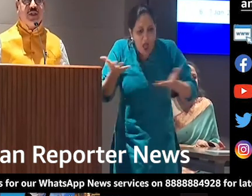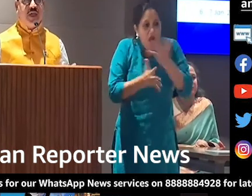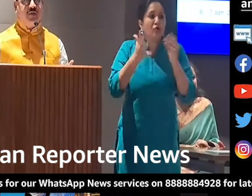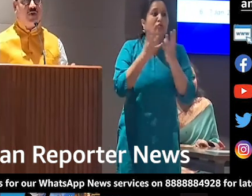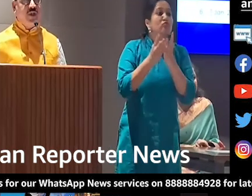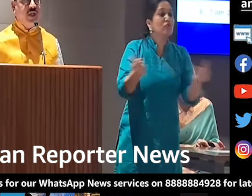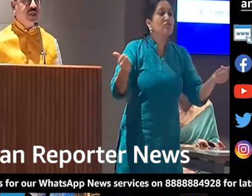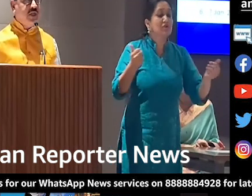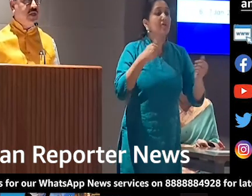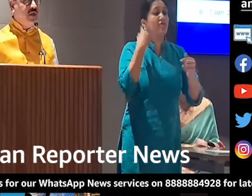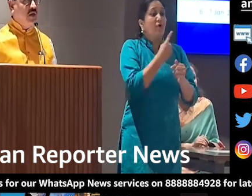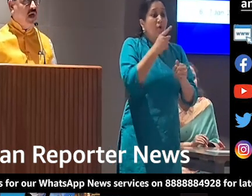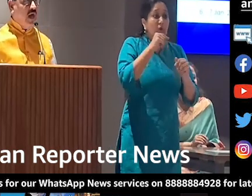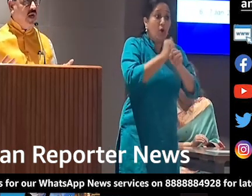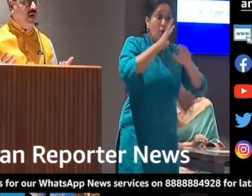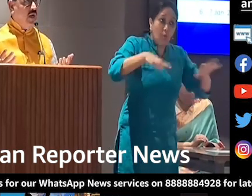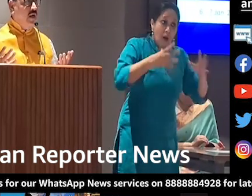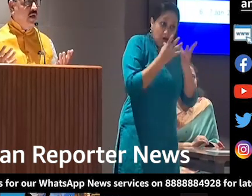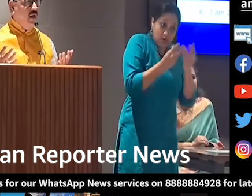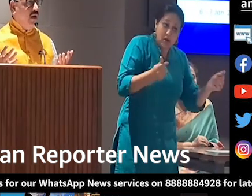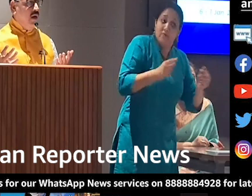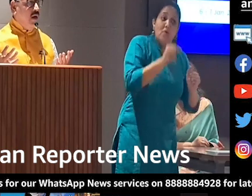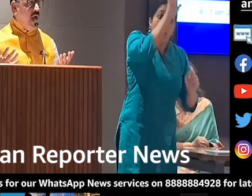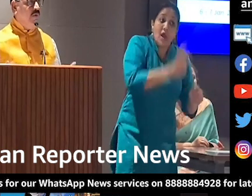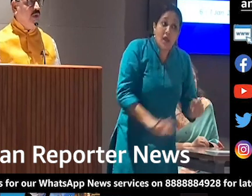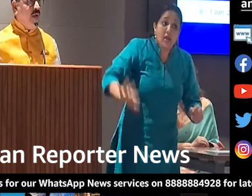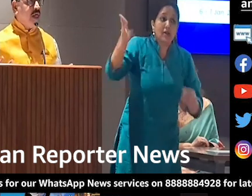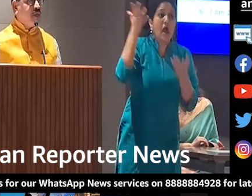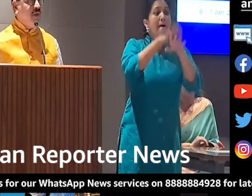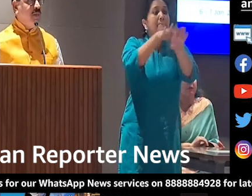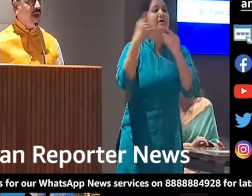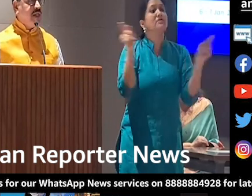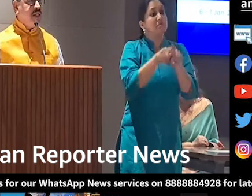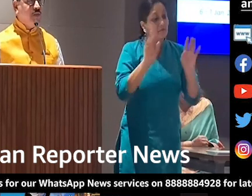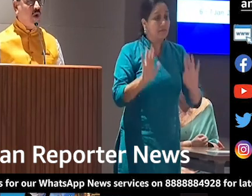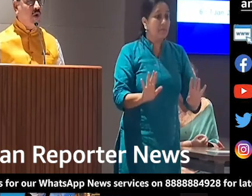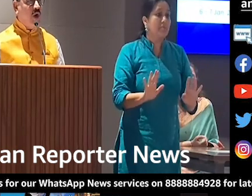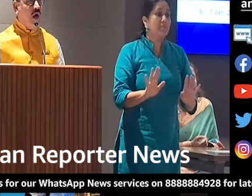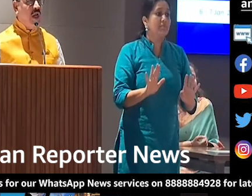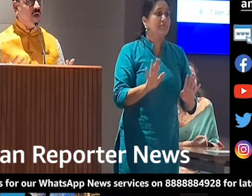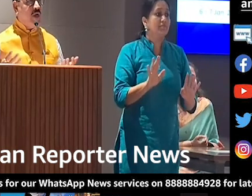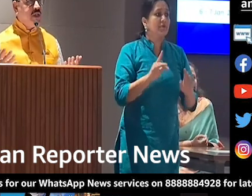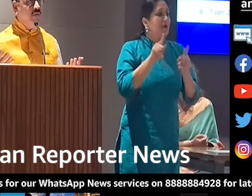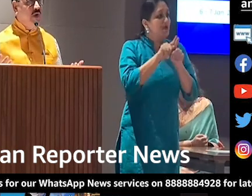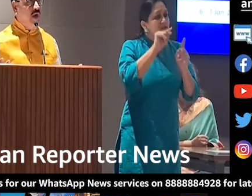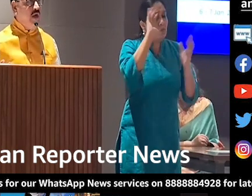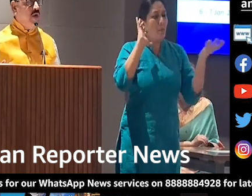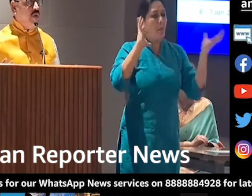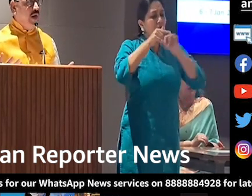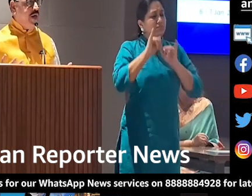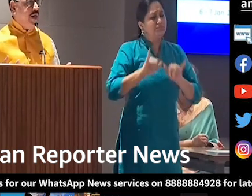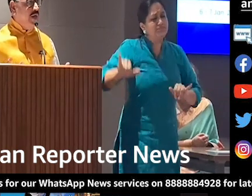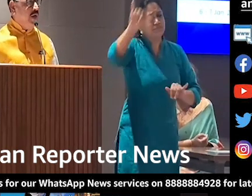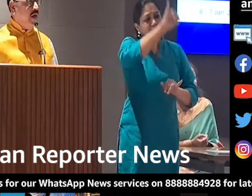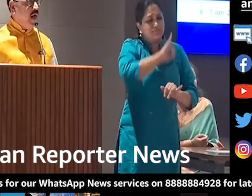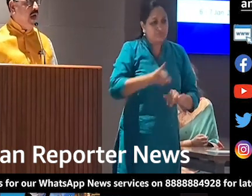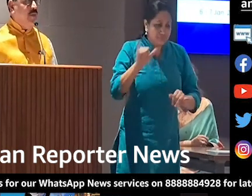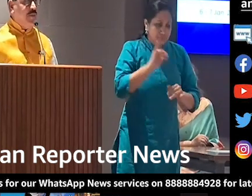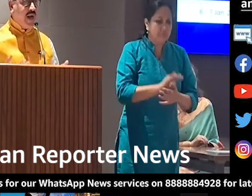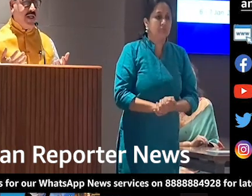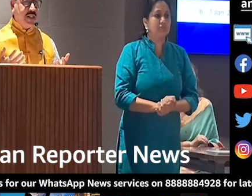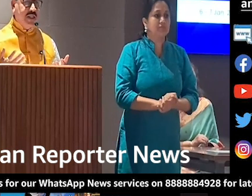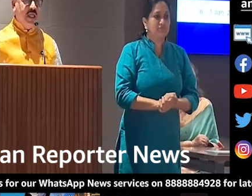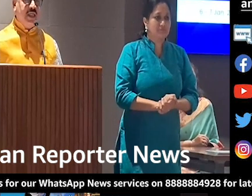the state, for the nation, and have the best of the practices followed all across the world to get it here